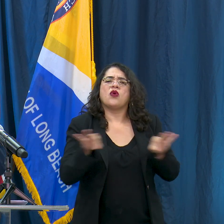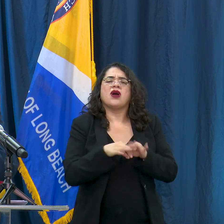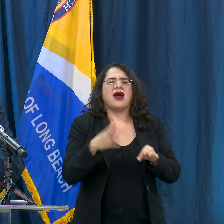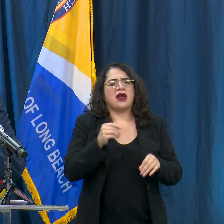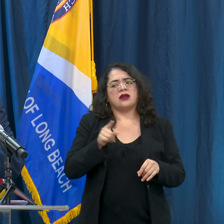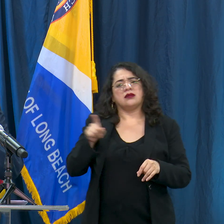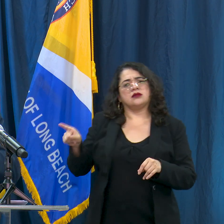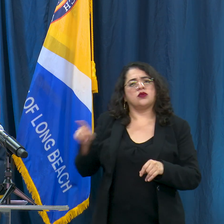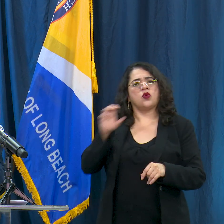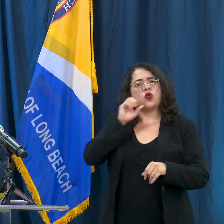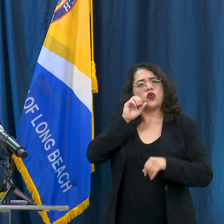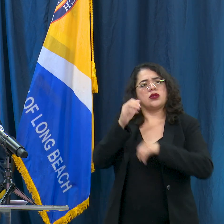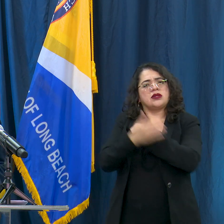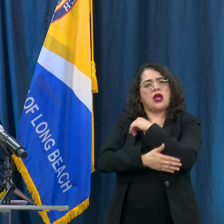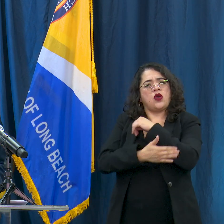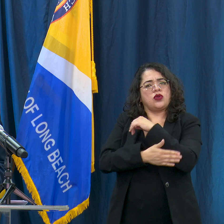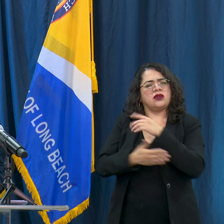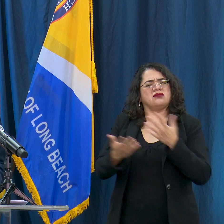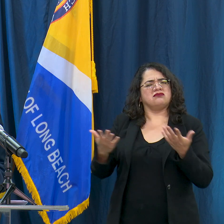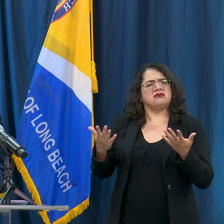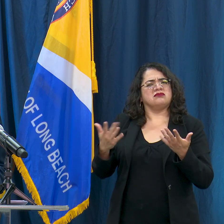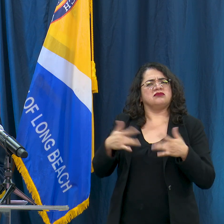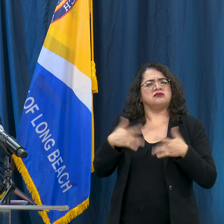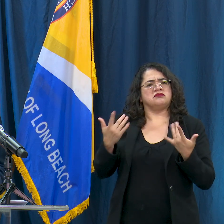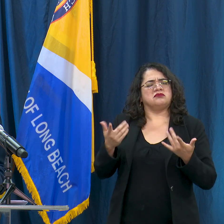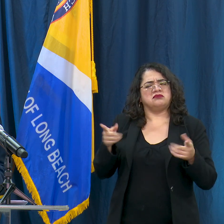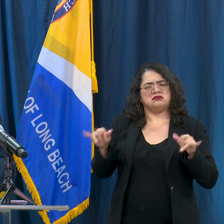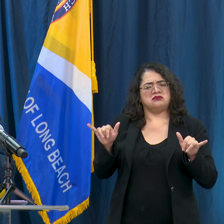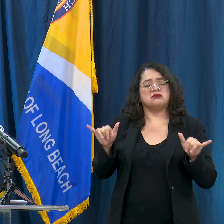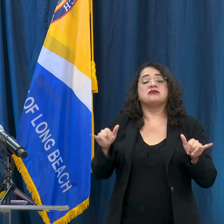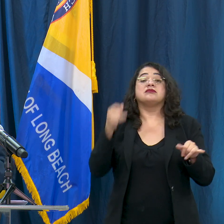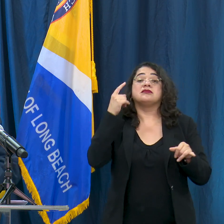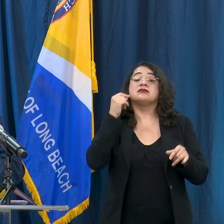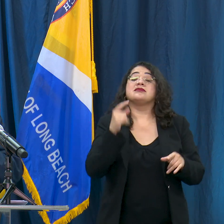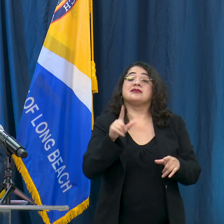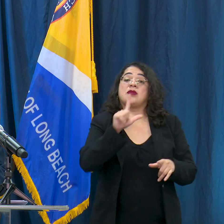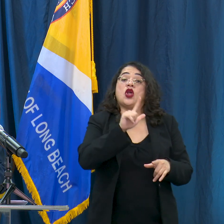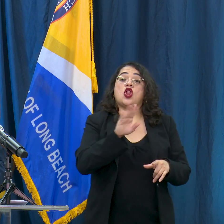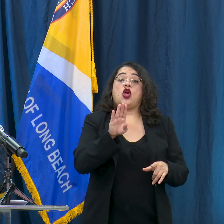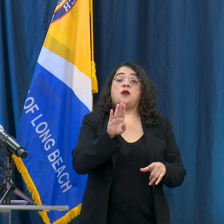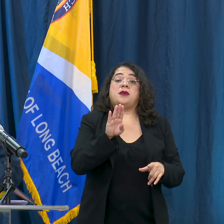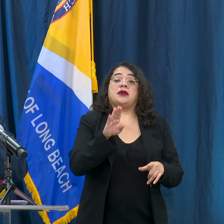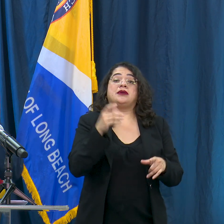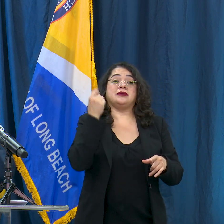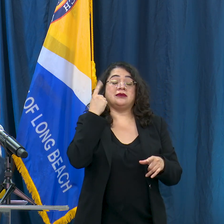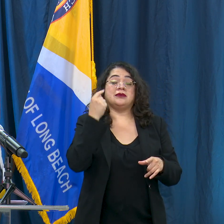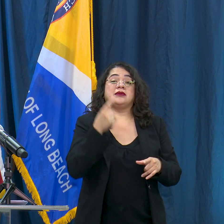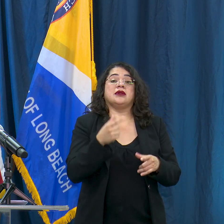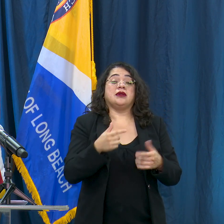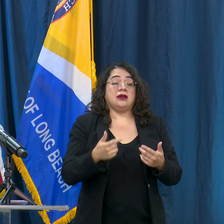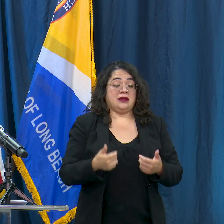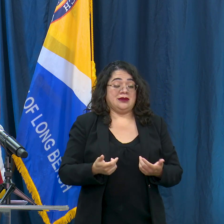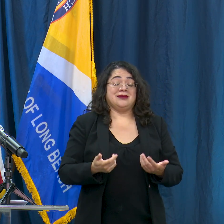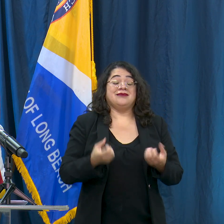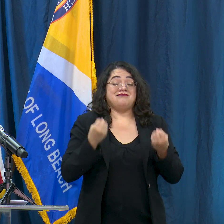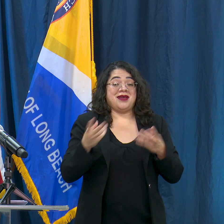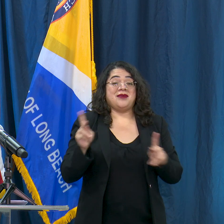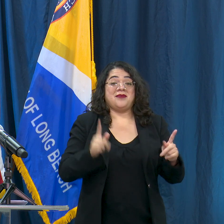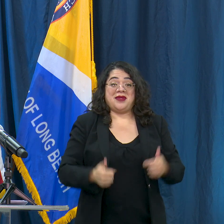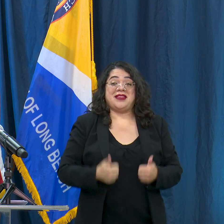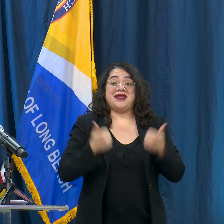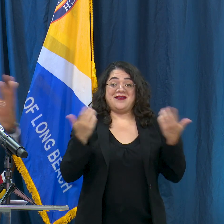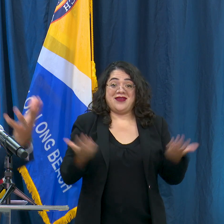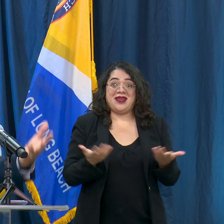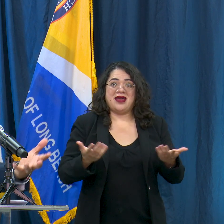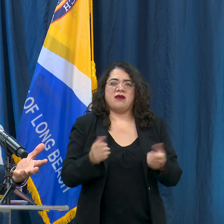so Long Beach does not exist in a bubble. We know that a majority of people that live in Long Beach work outside Long Beach. We know that a lot of